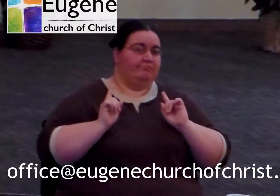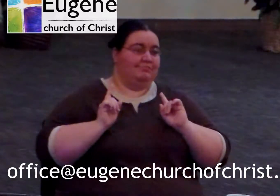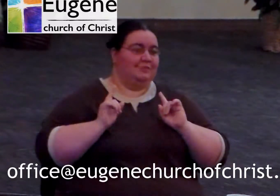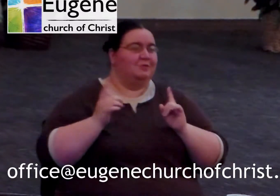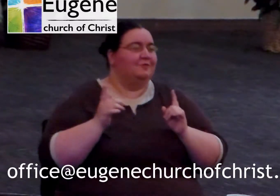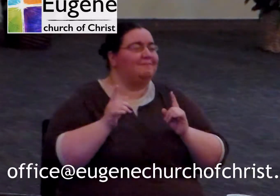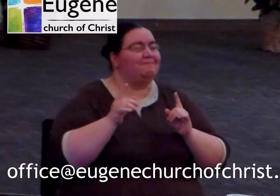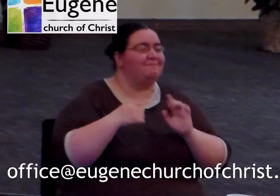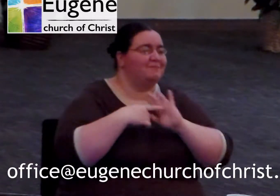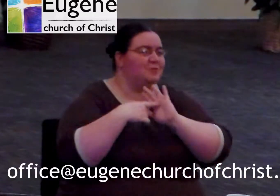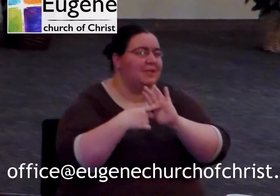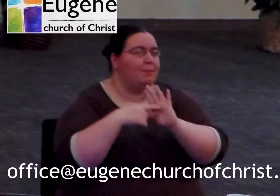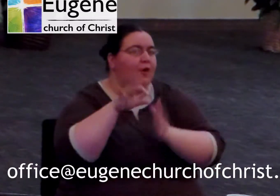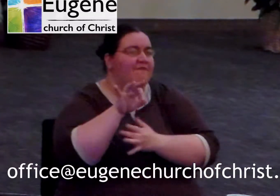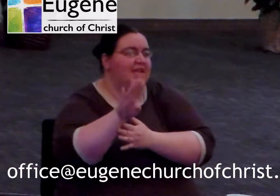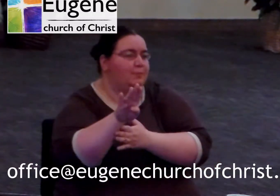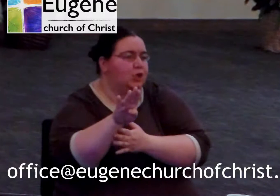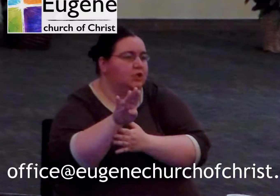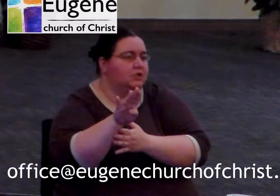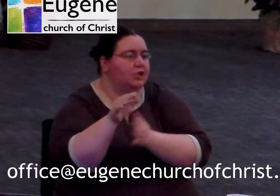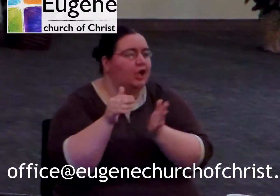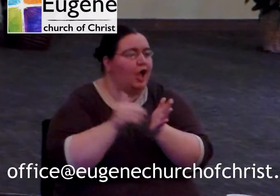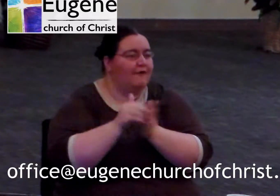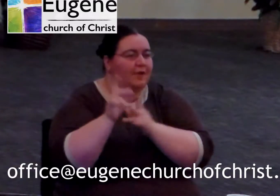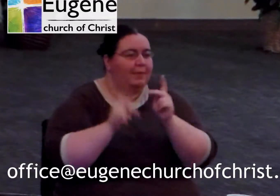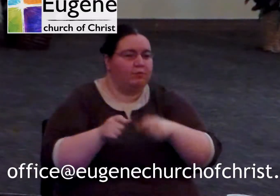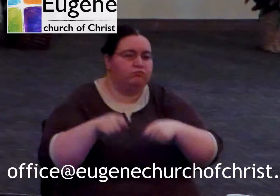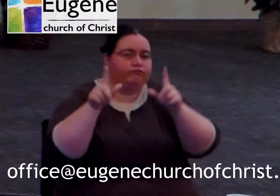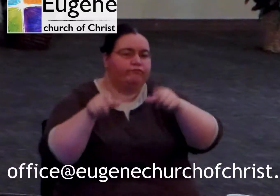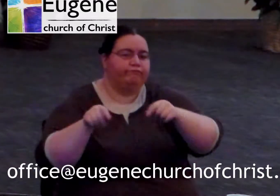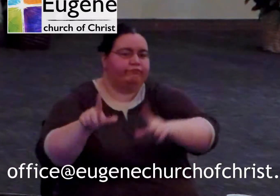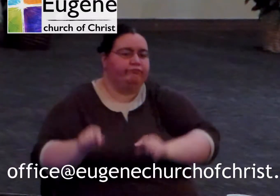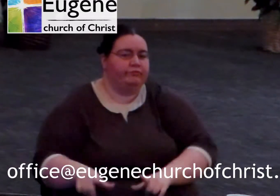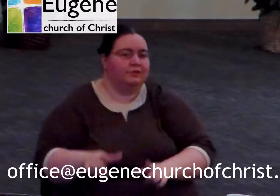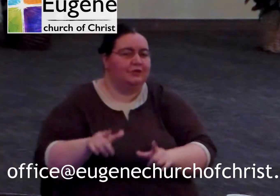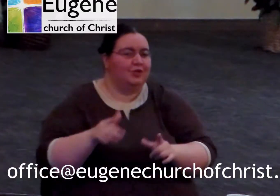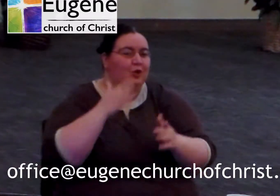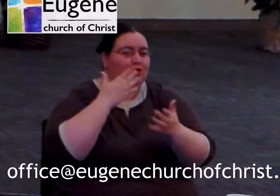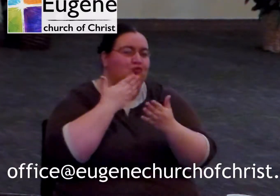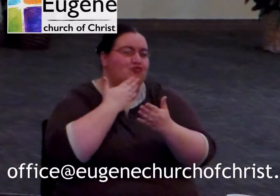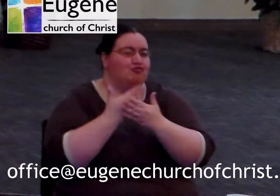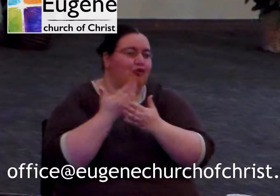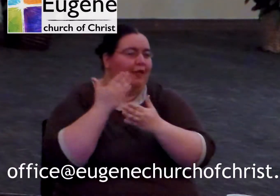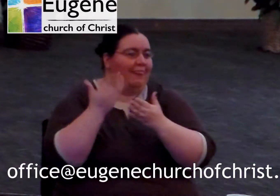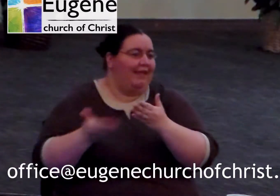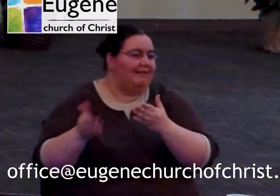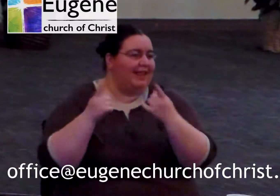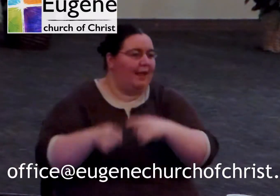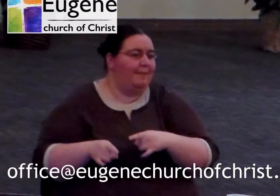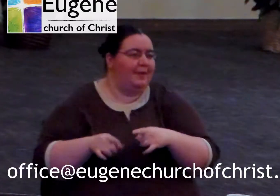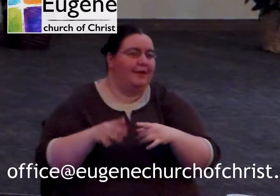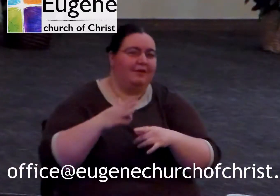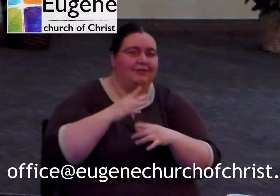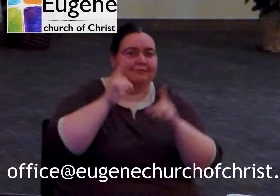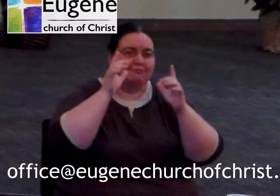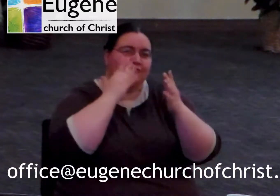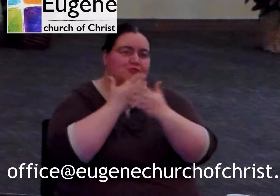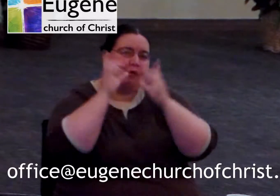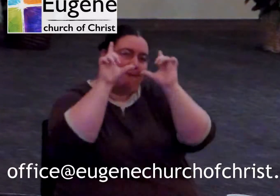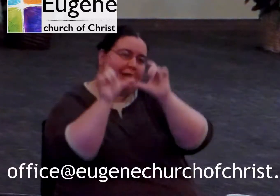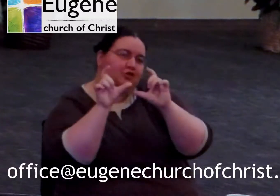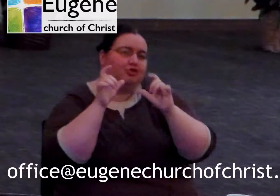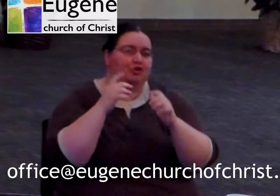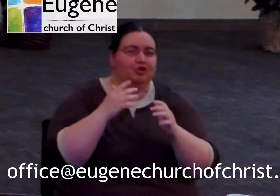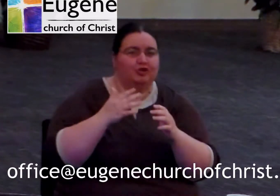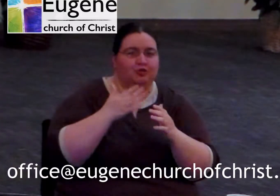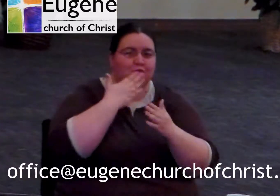core, we are all valuable, and we are all loved because of who our Creator is. And so we live through the failures and we share